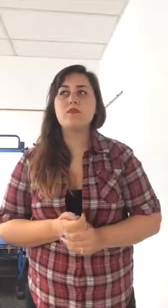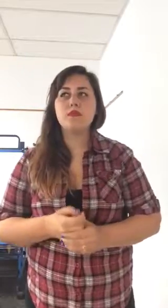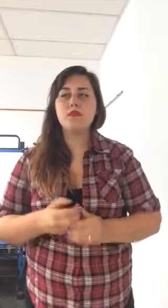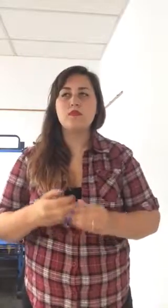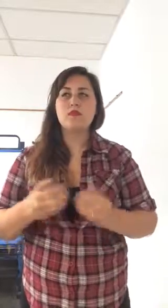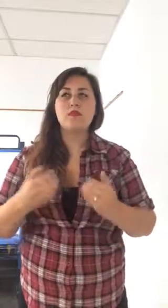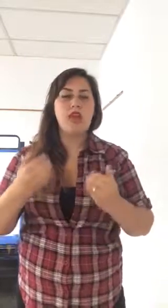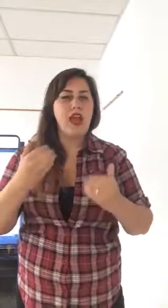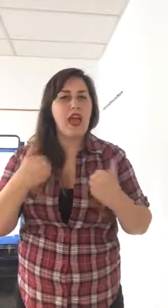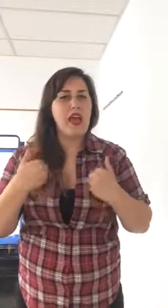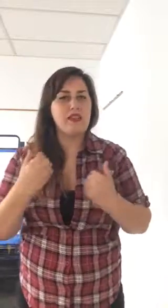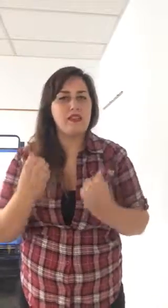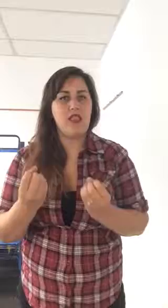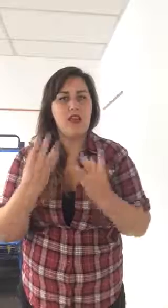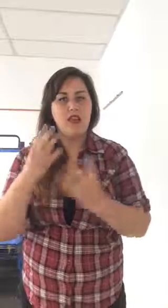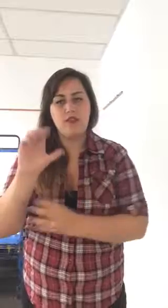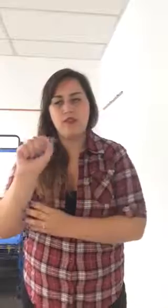Okay, you hear what he said? Say it again.